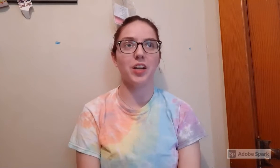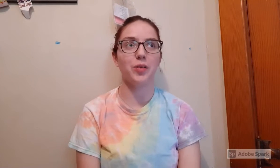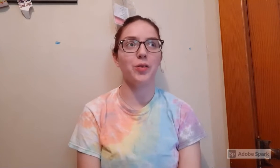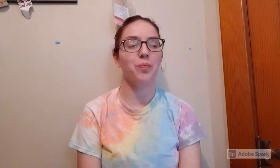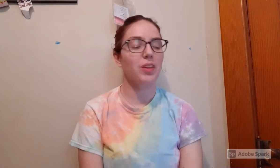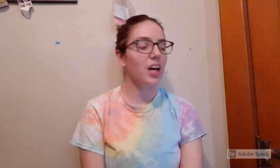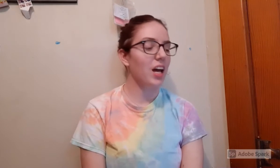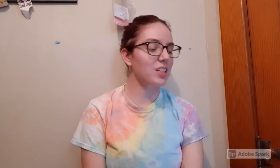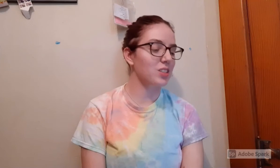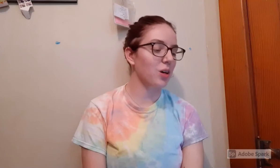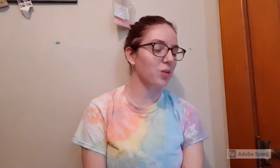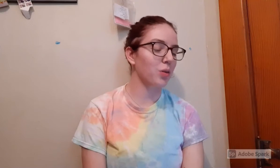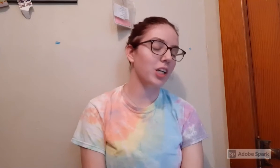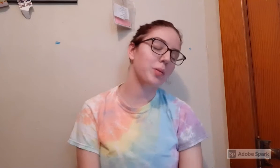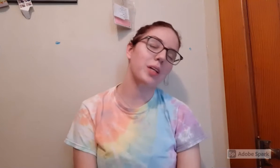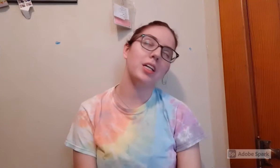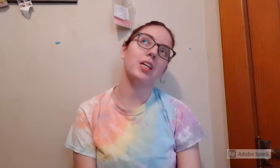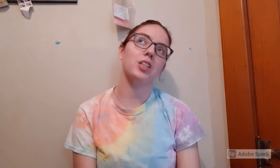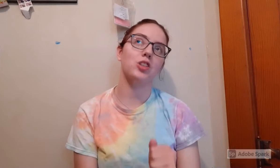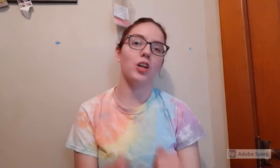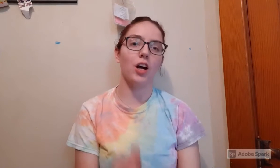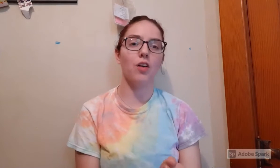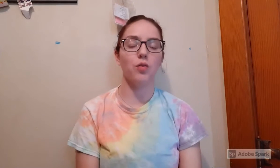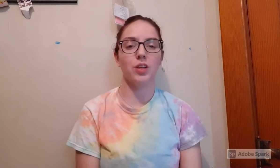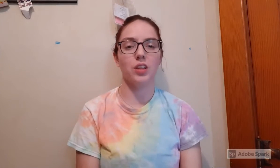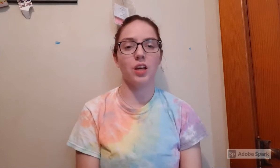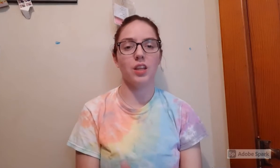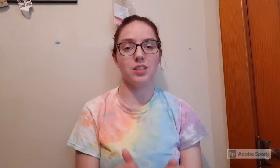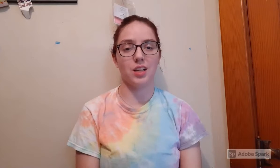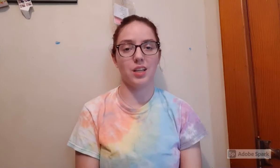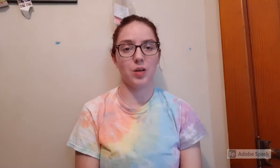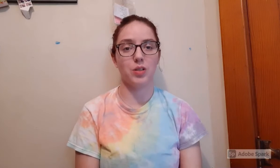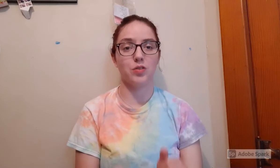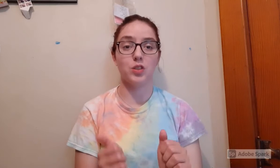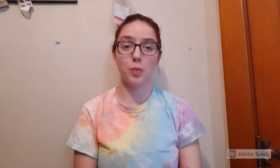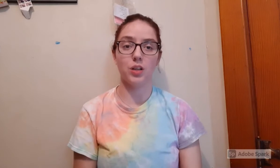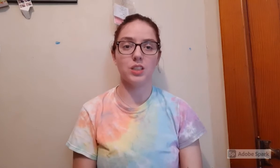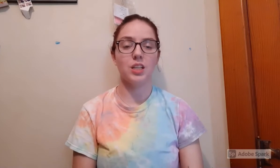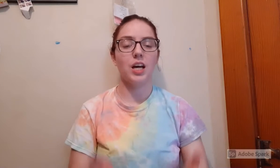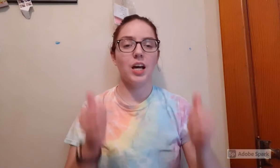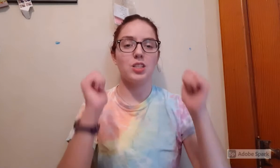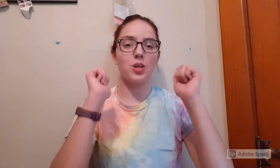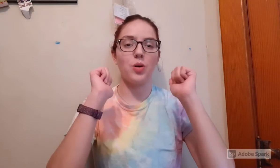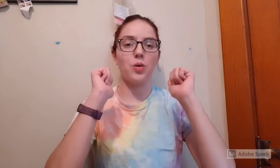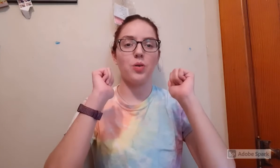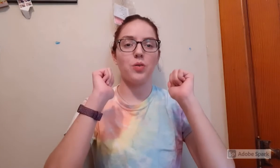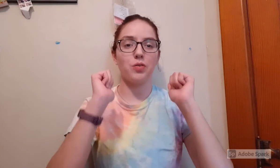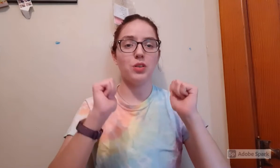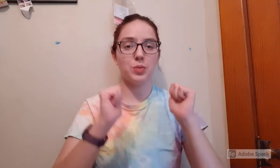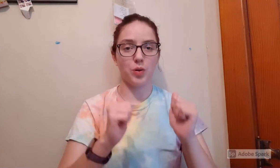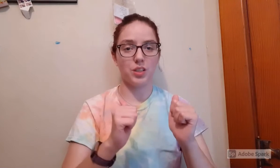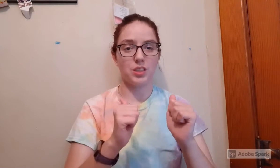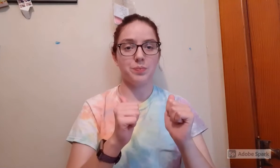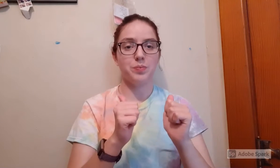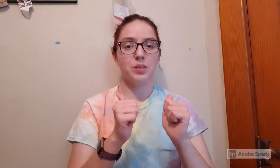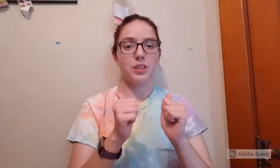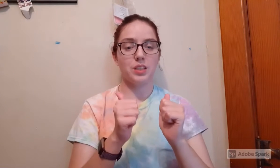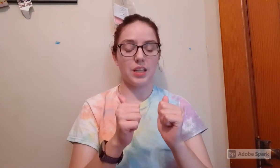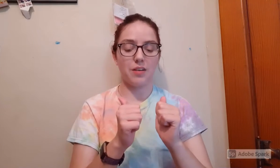cool. And so we're going to be starting off with the sign language for sports. And so for sports, the sign for